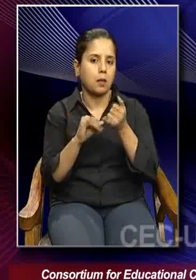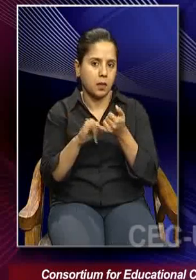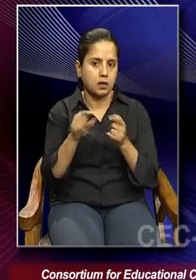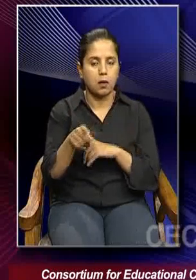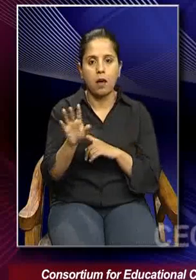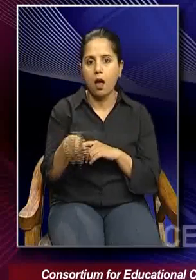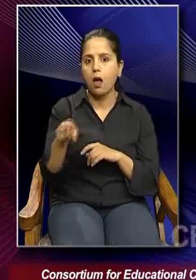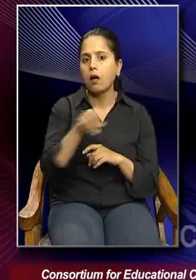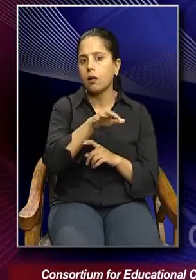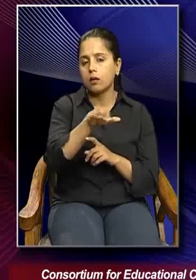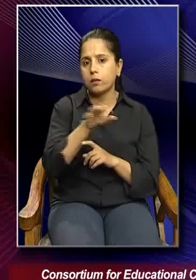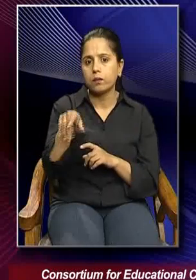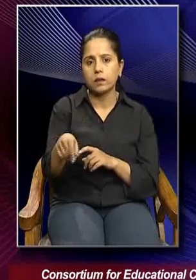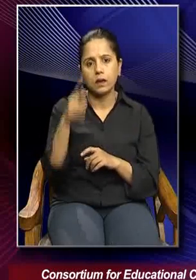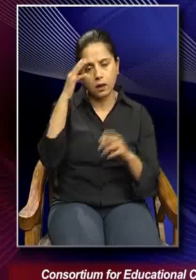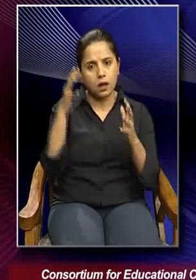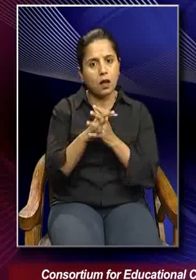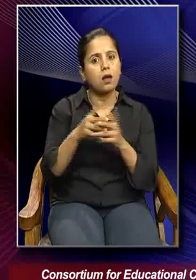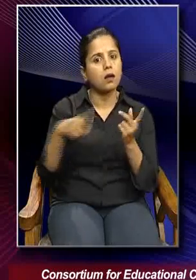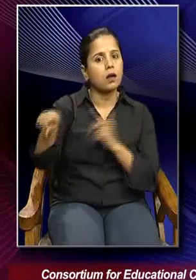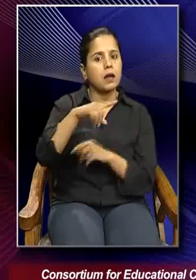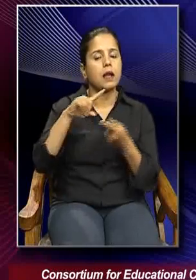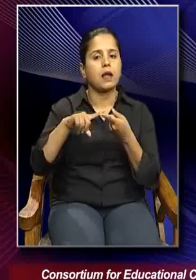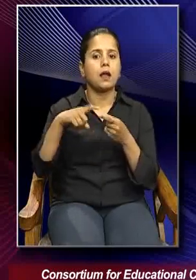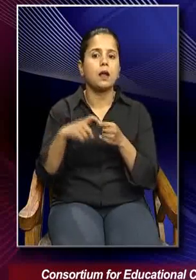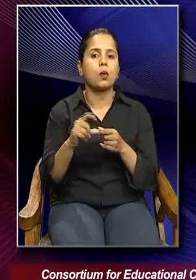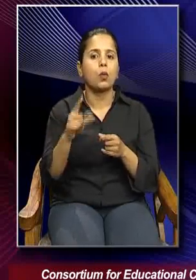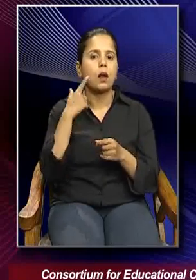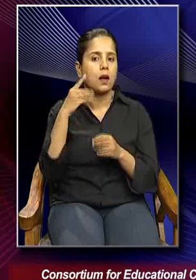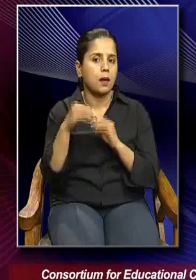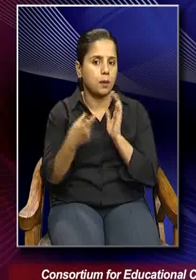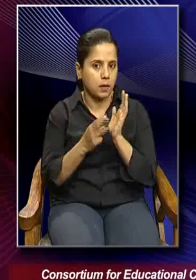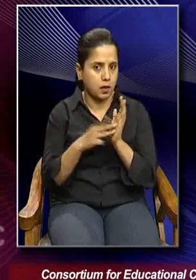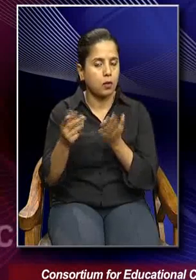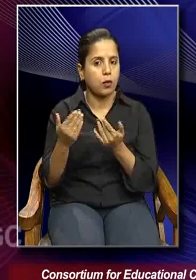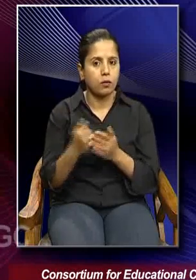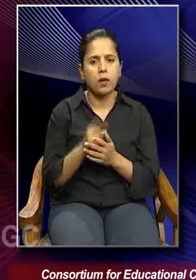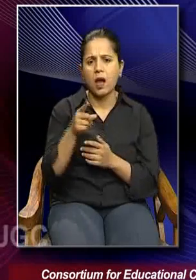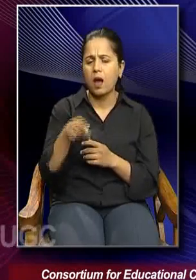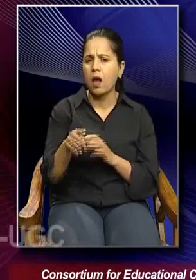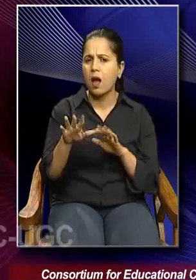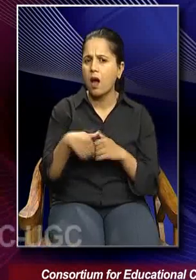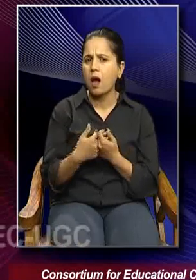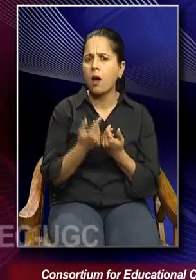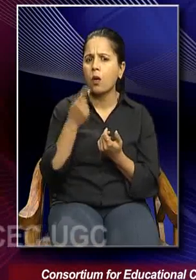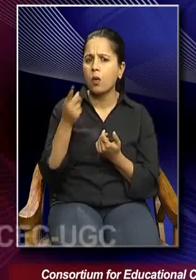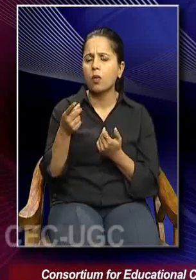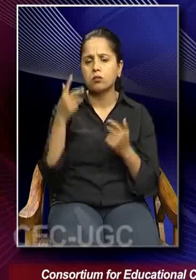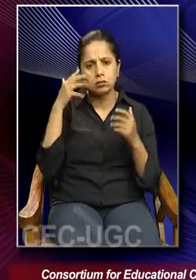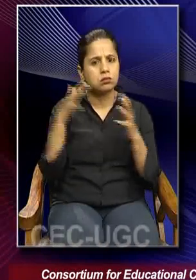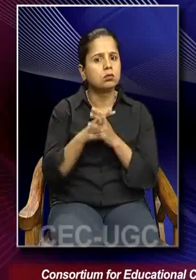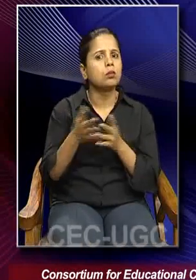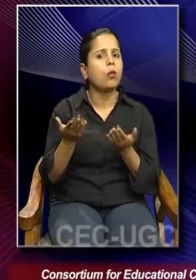and it creates a disturbance in the equilibrium. But how is this equilibrium then disturbed?